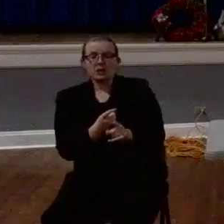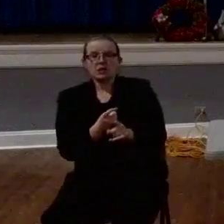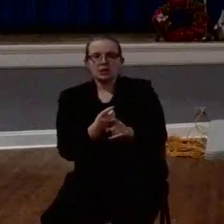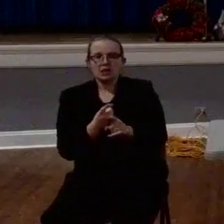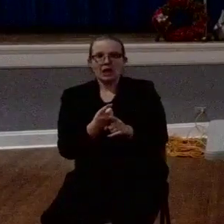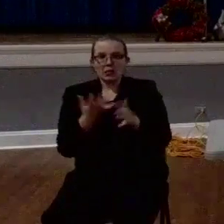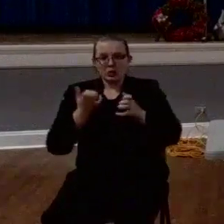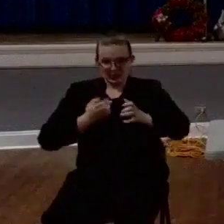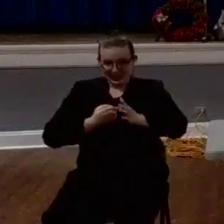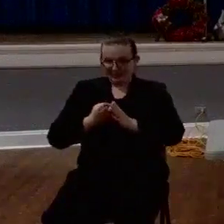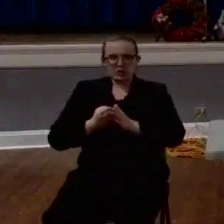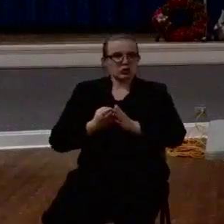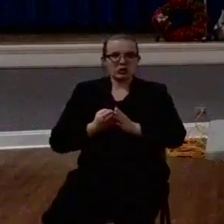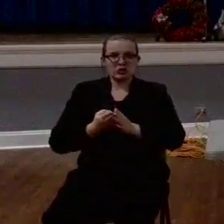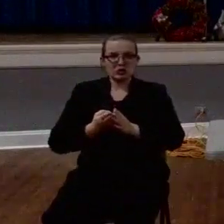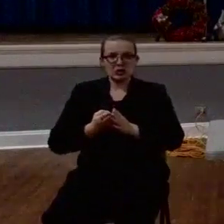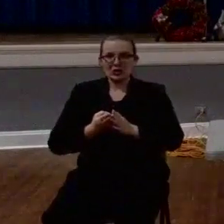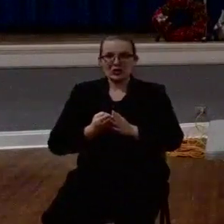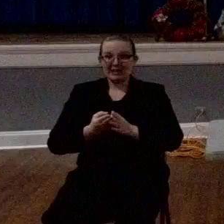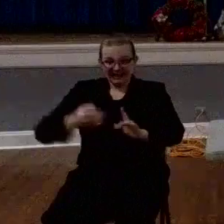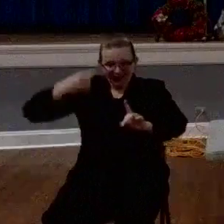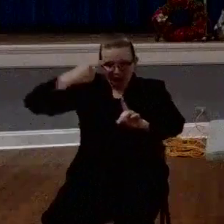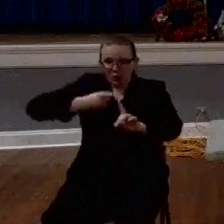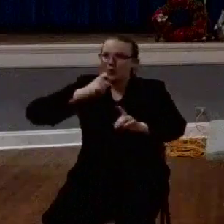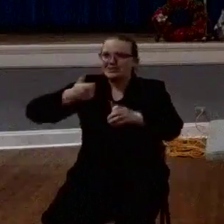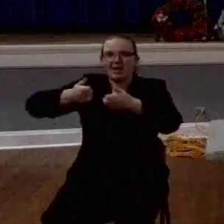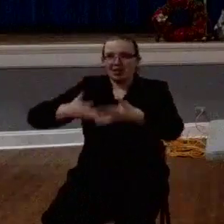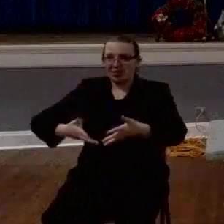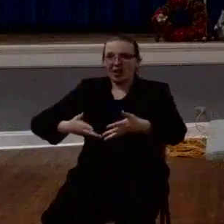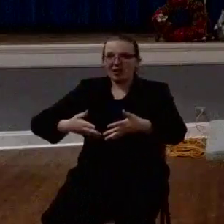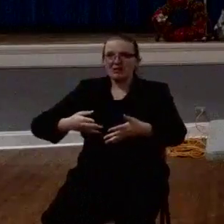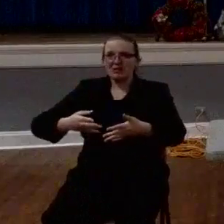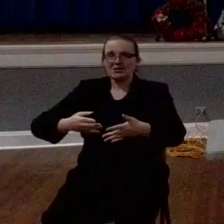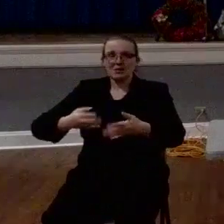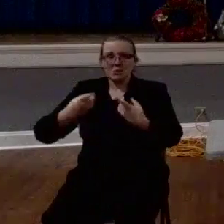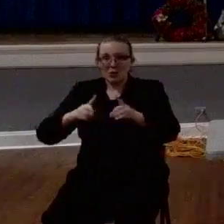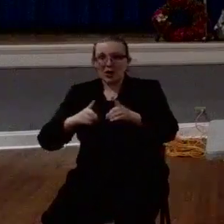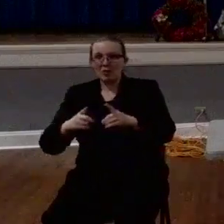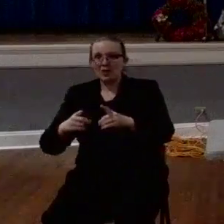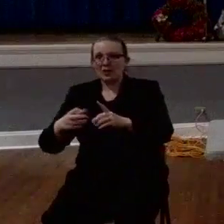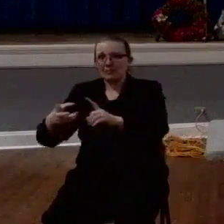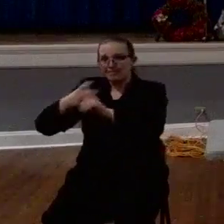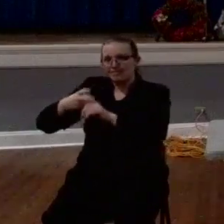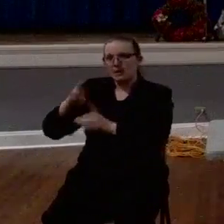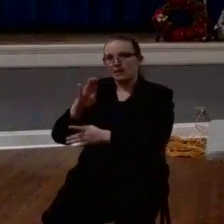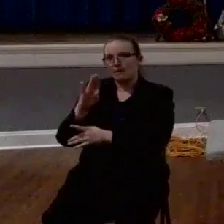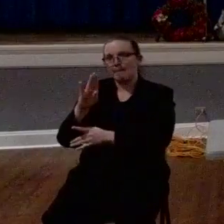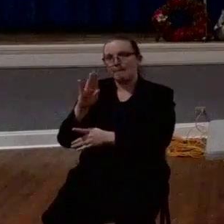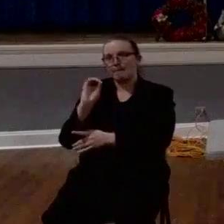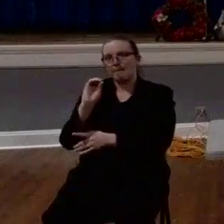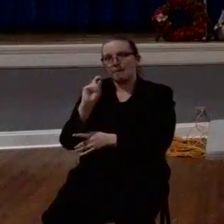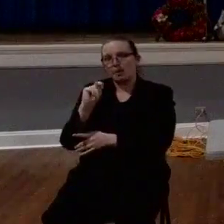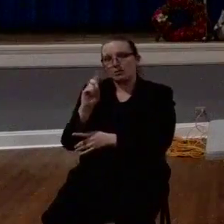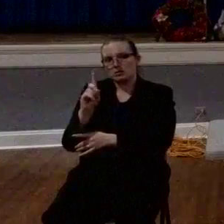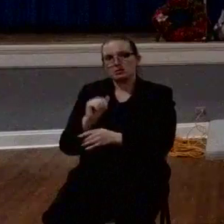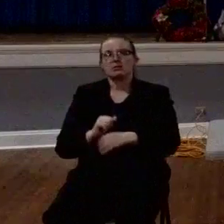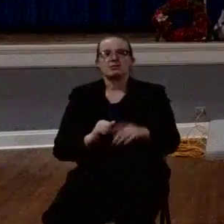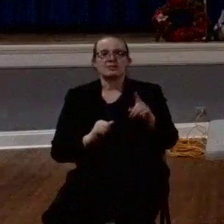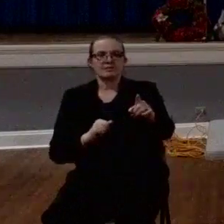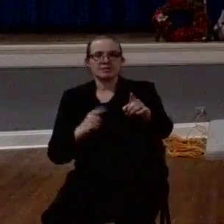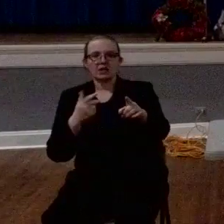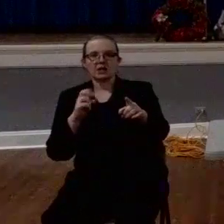that is not lost as we move forward through the bond development process. Gary? Sir, I